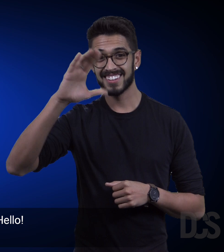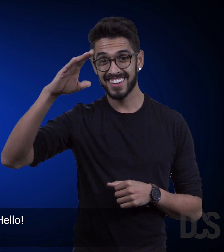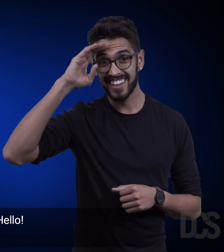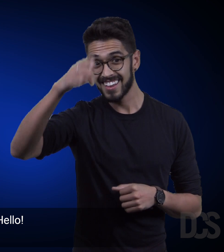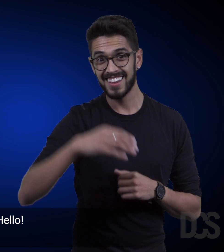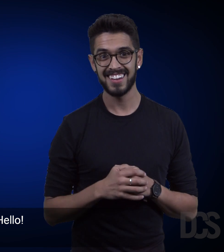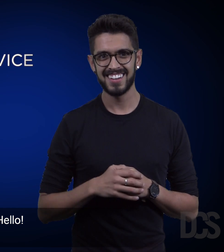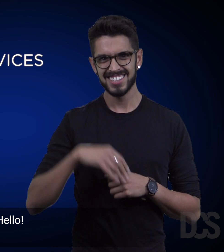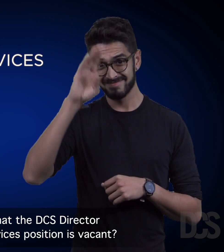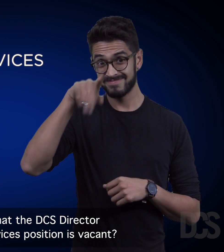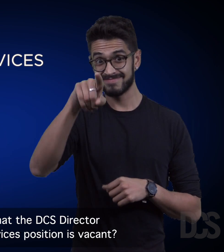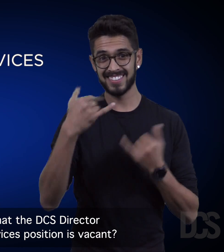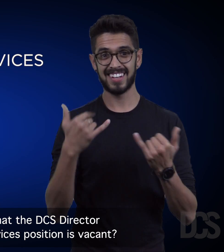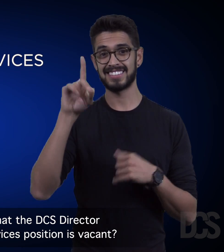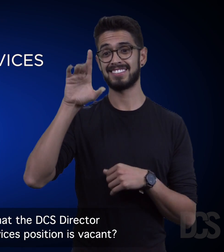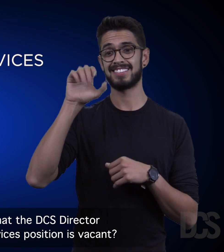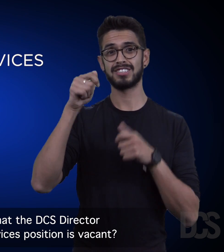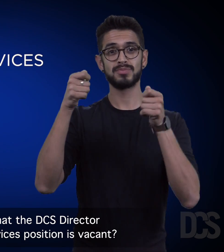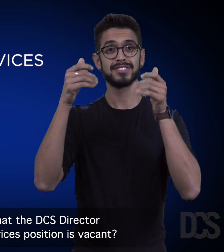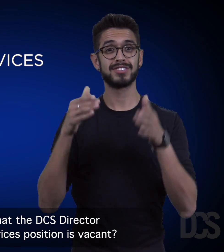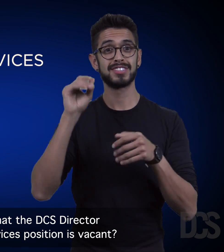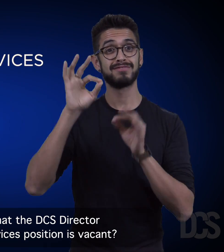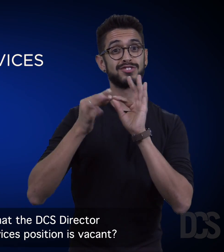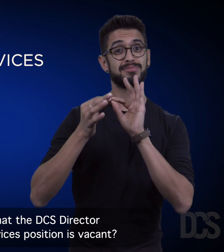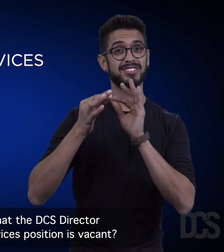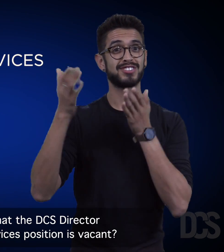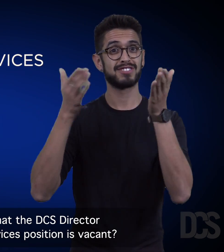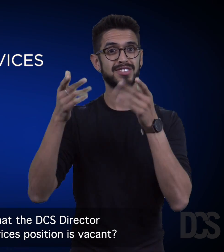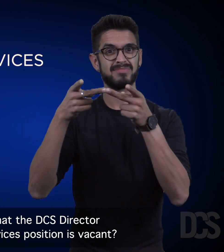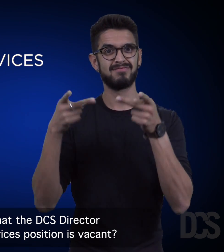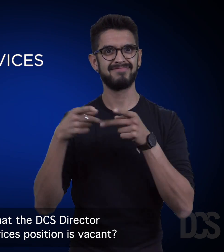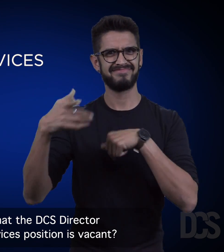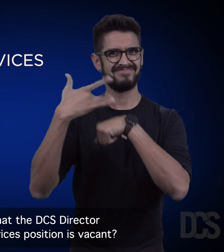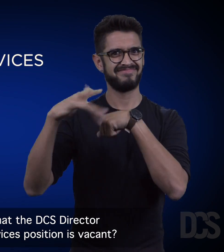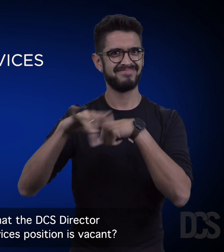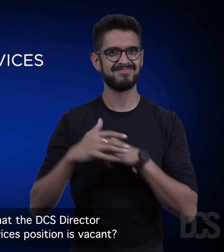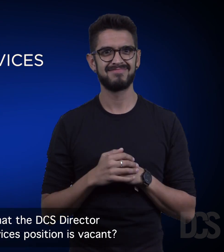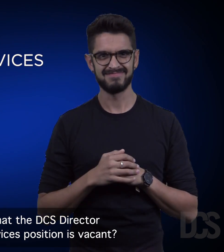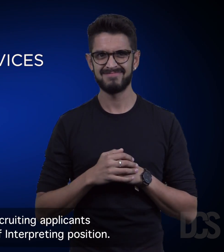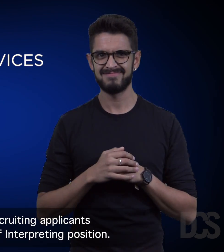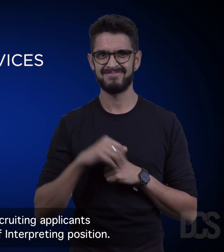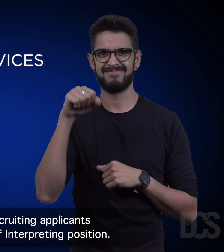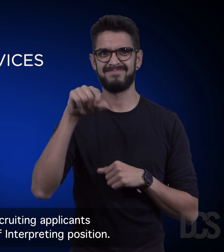Hello. Did you know that the DCS Director of Interpreting Services position is vacant?